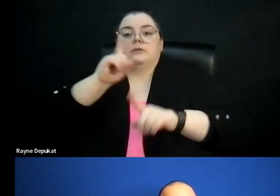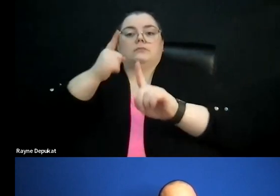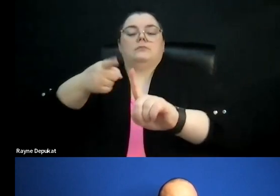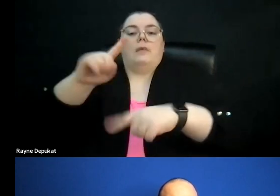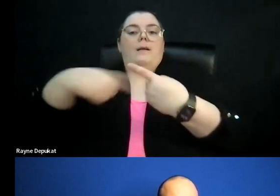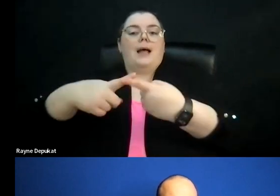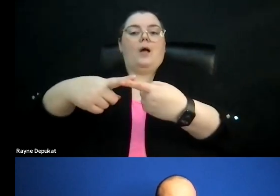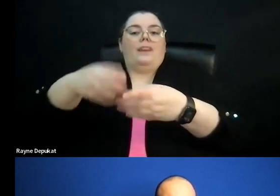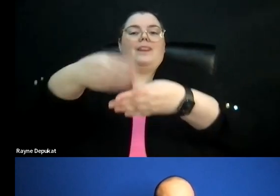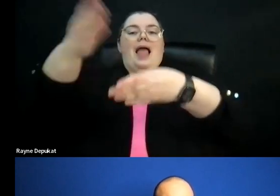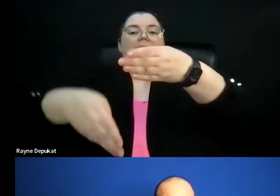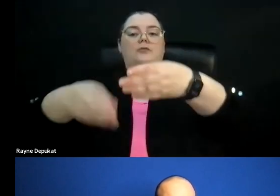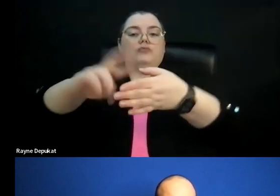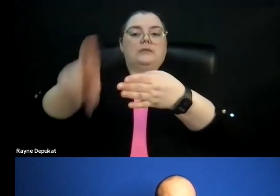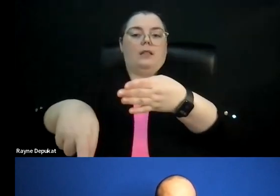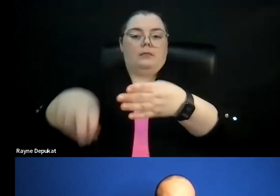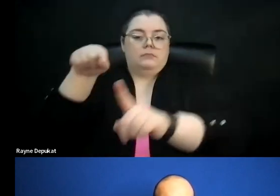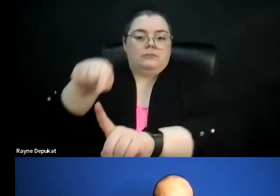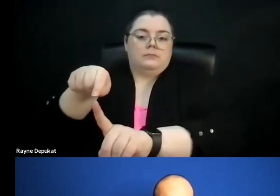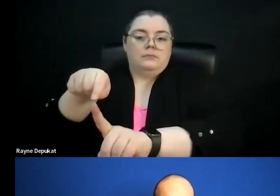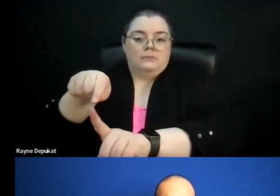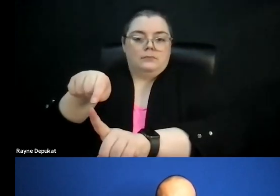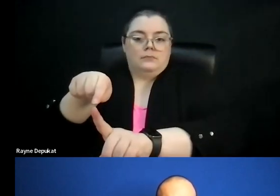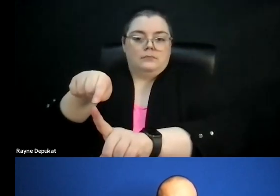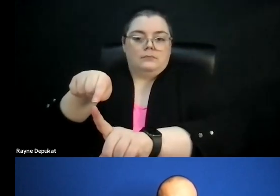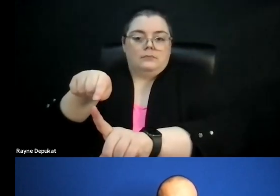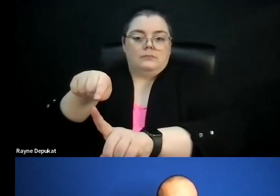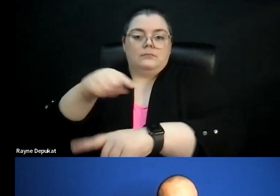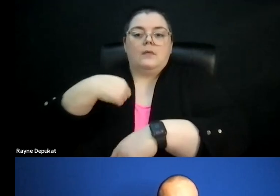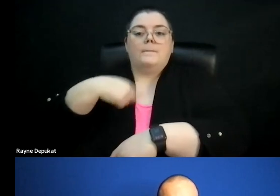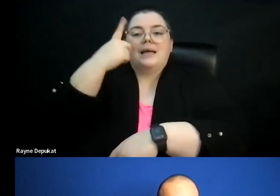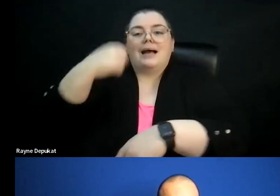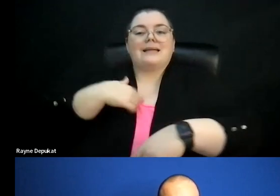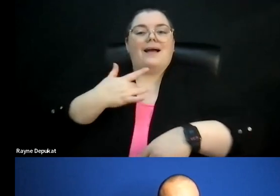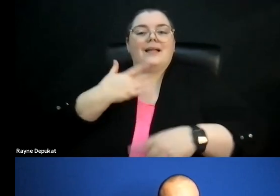my question is about the end result, the end product.